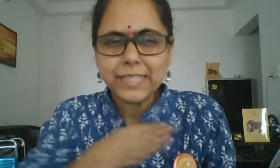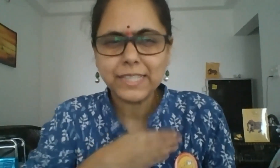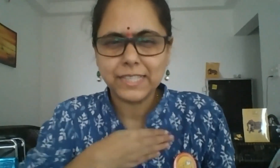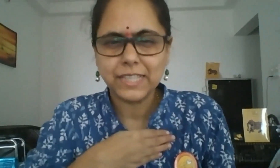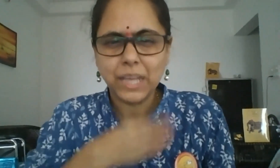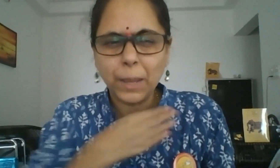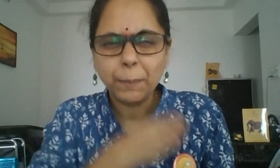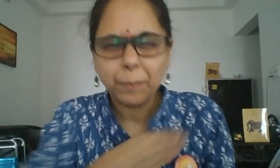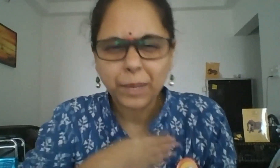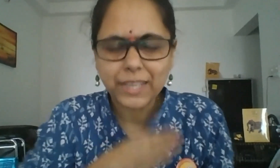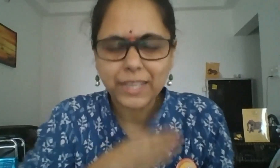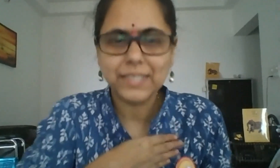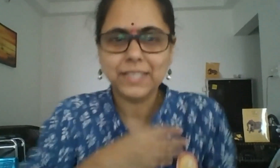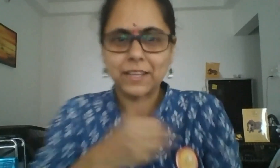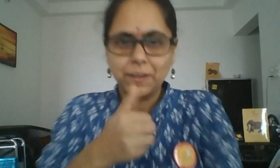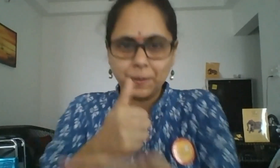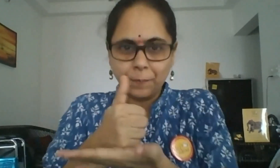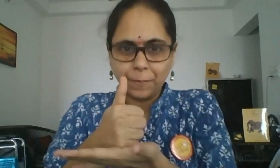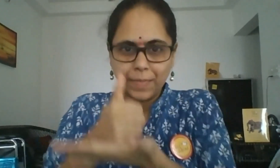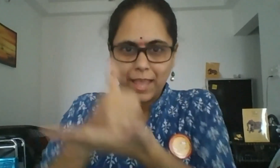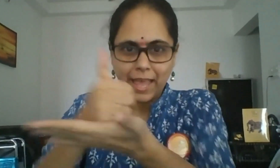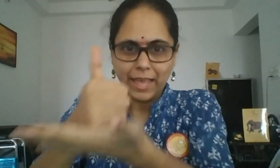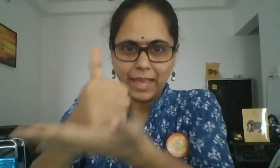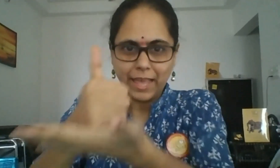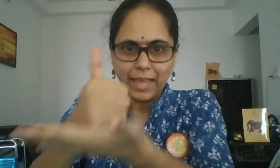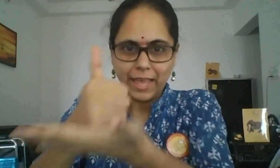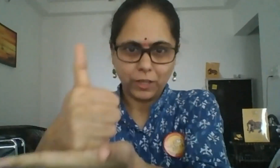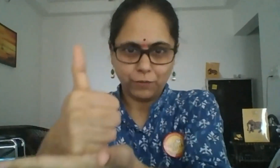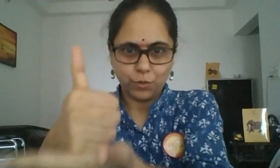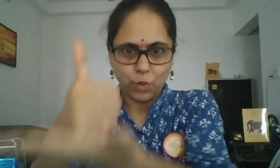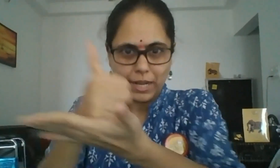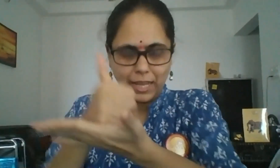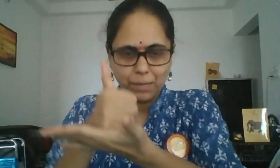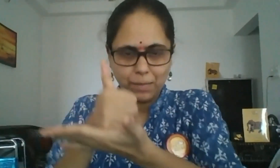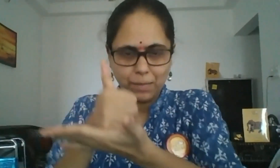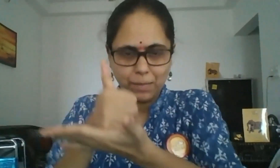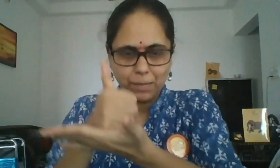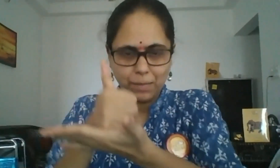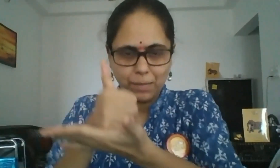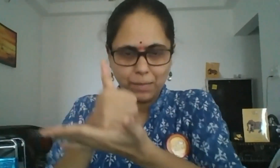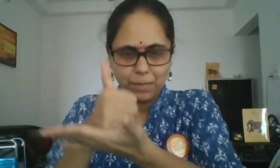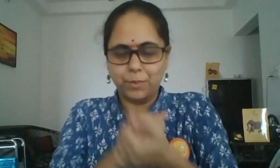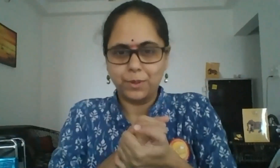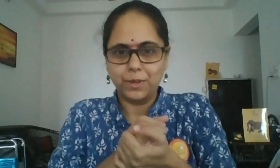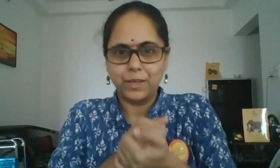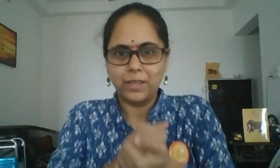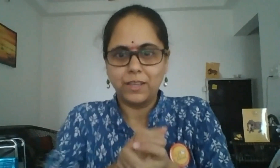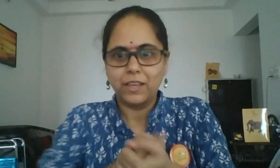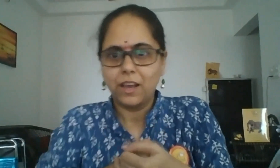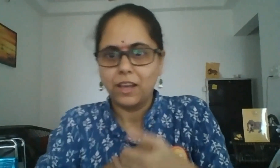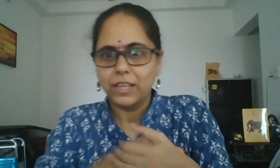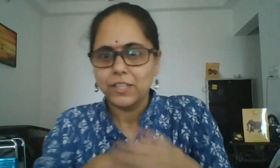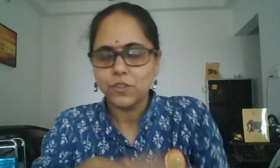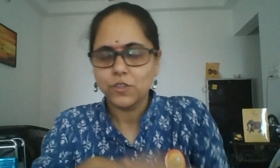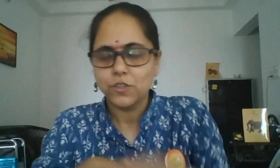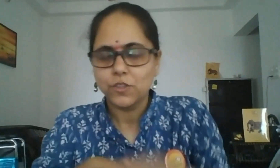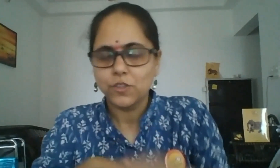please, please, help. If you want help, help. So S was